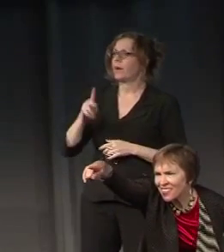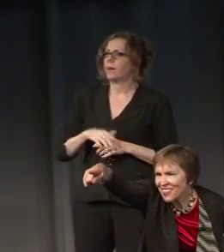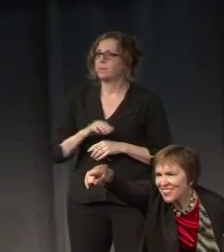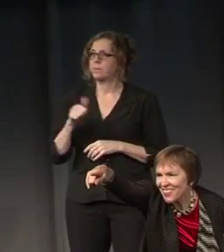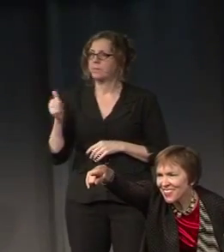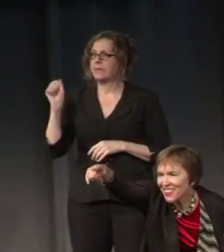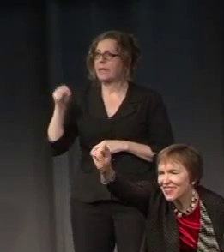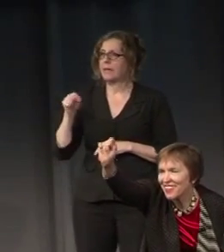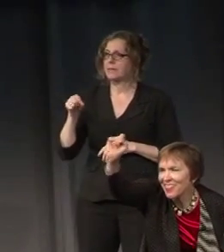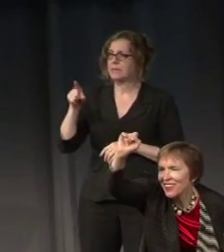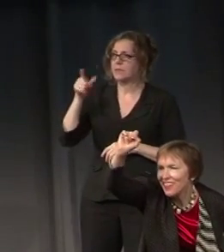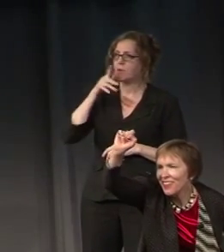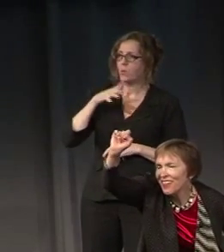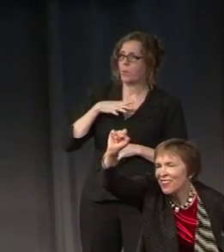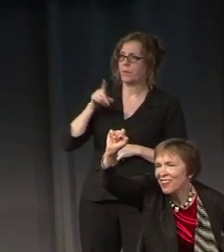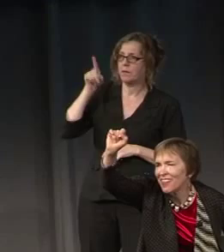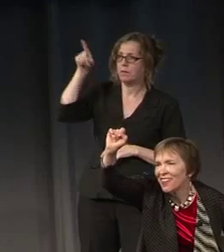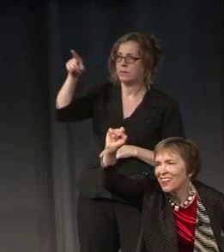Yes?